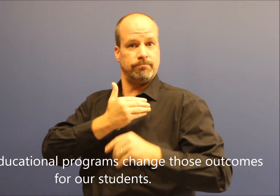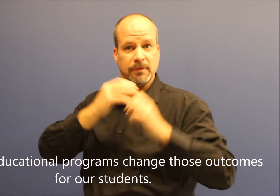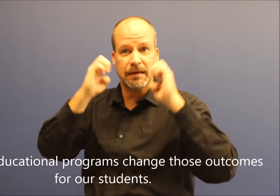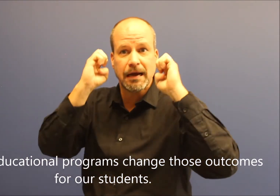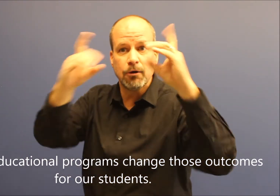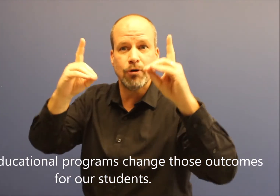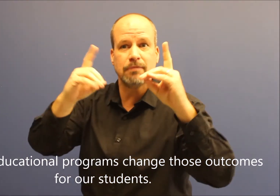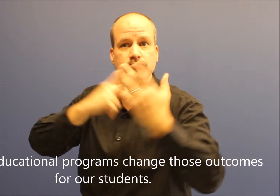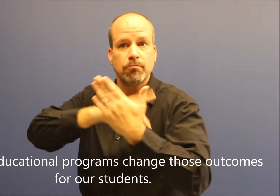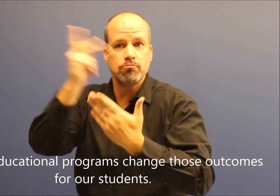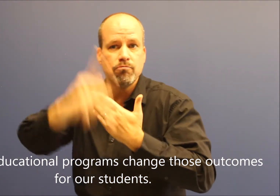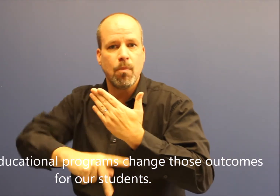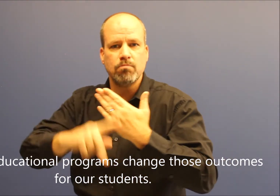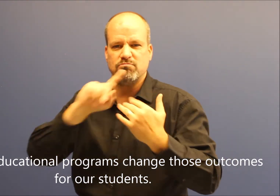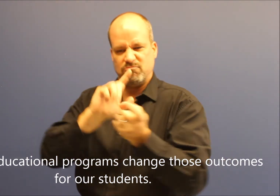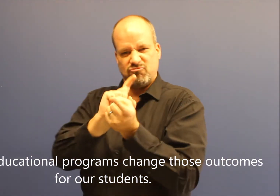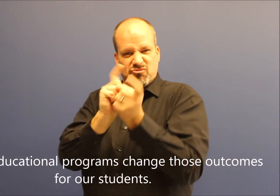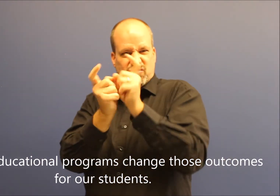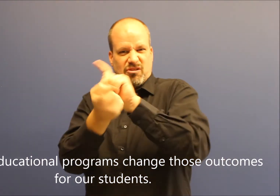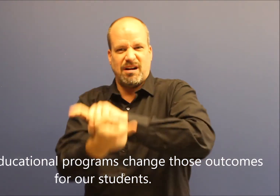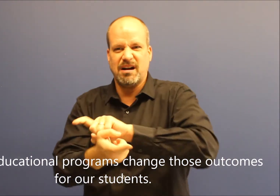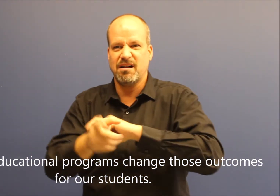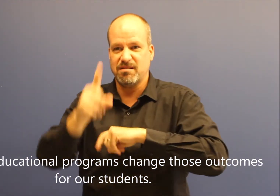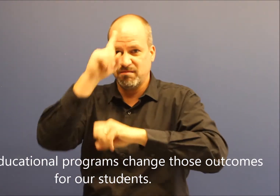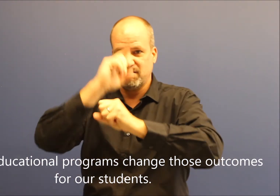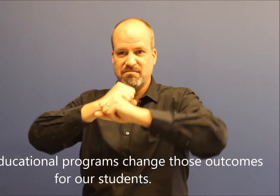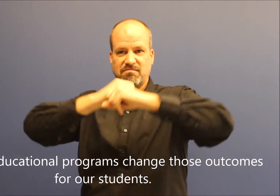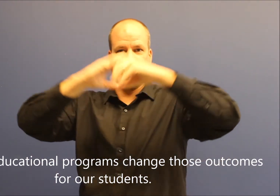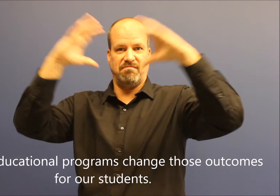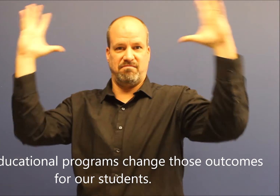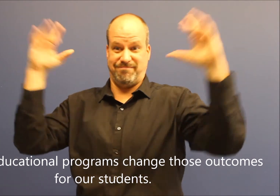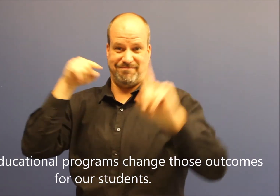But our educational programs change those outcomes for our students.